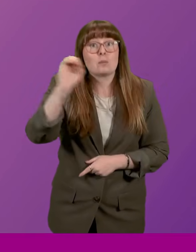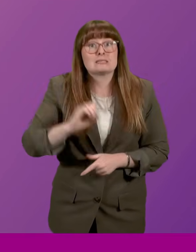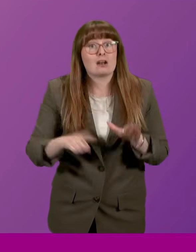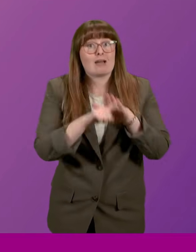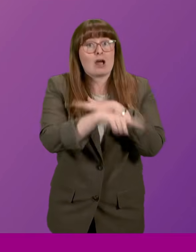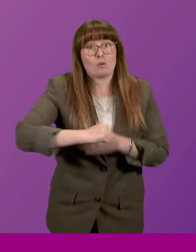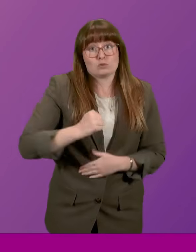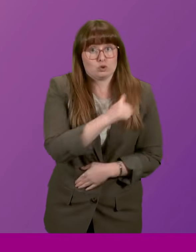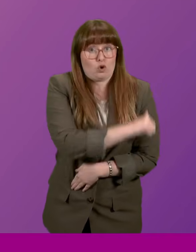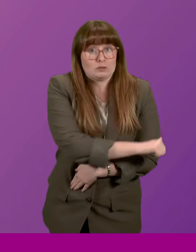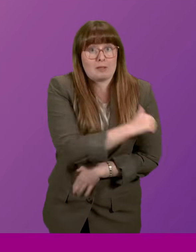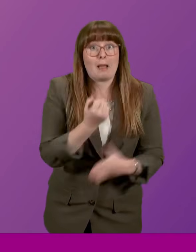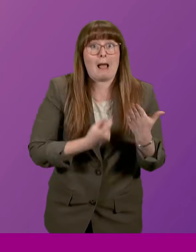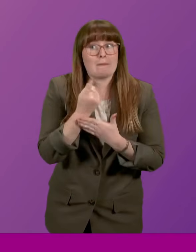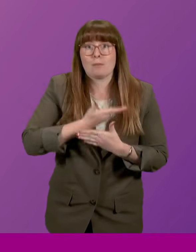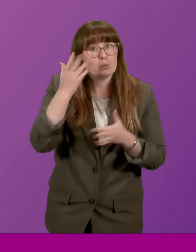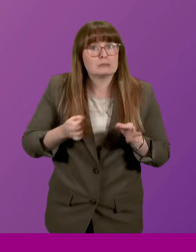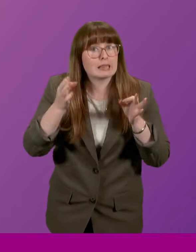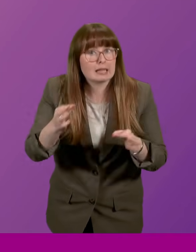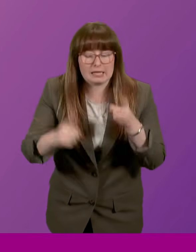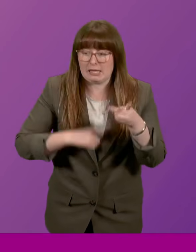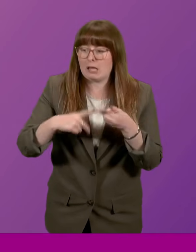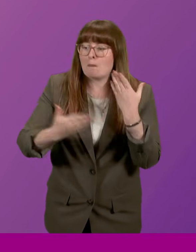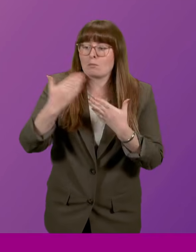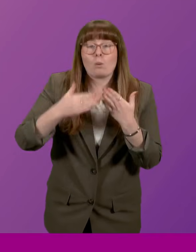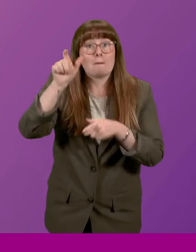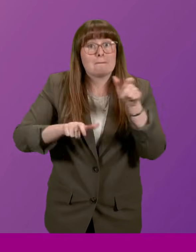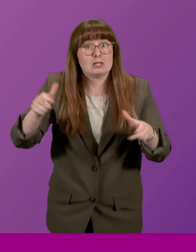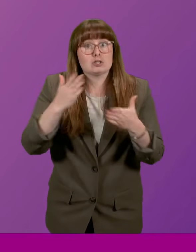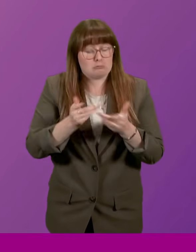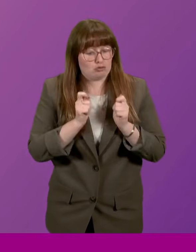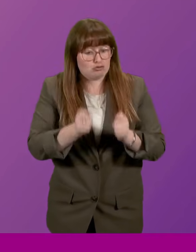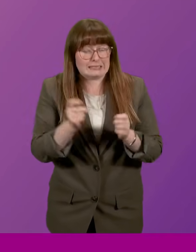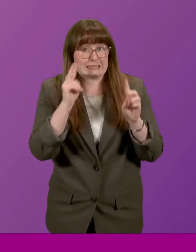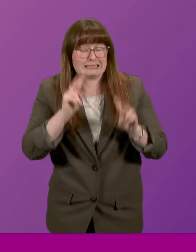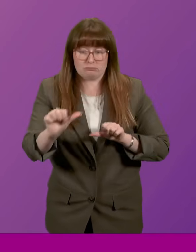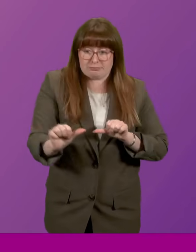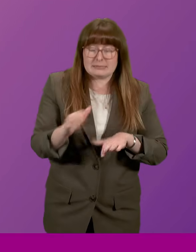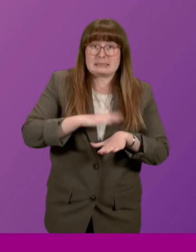Scottish hospitals happen without delay. More patients are being seen and treated in shorter periods. There were